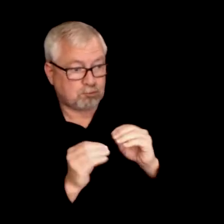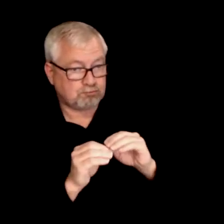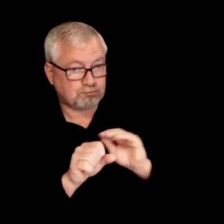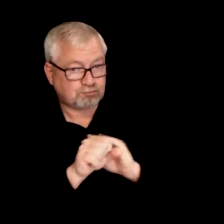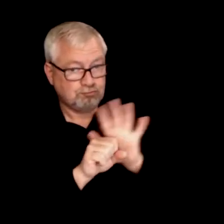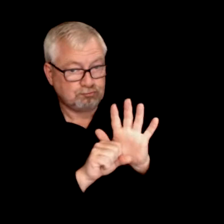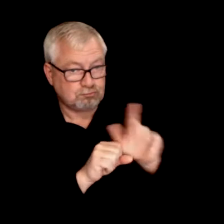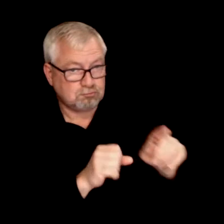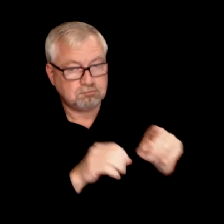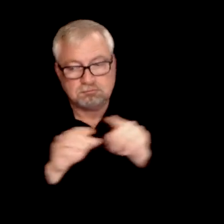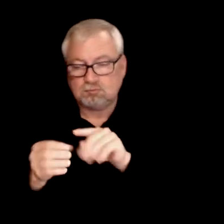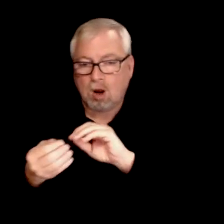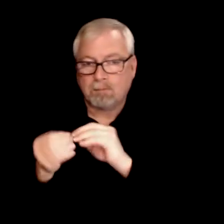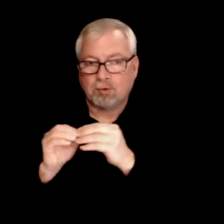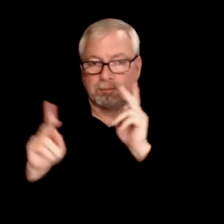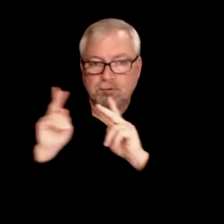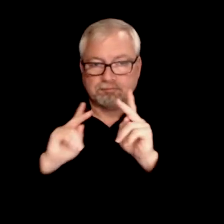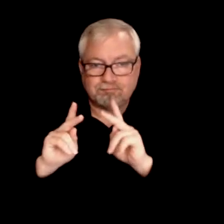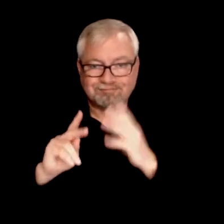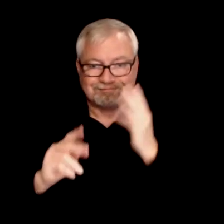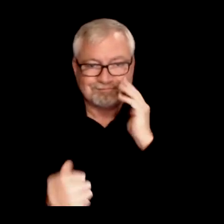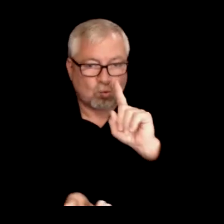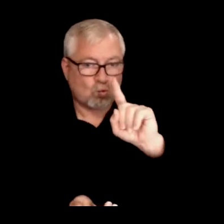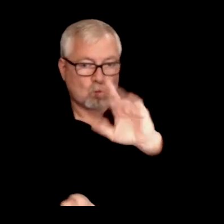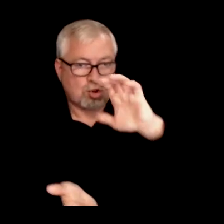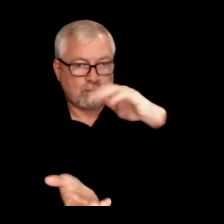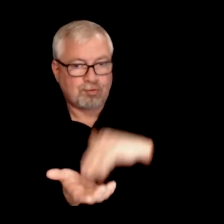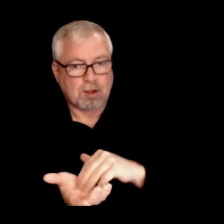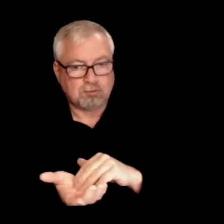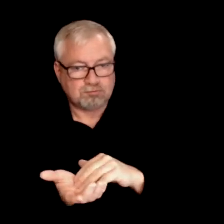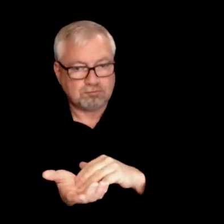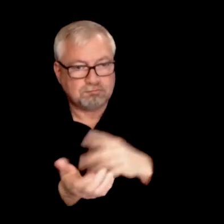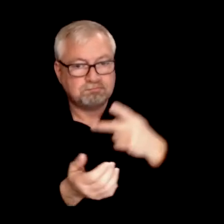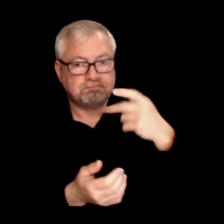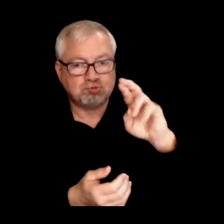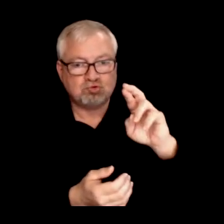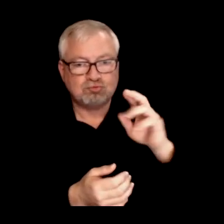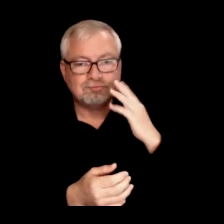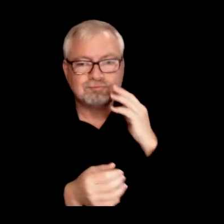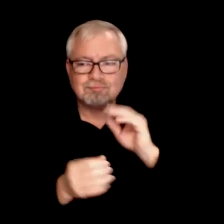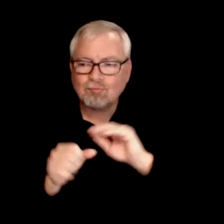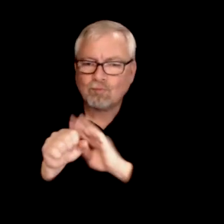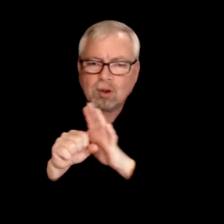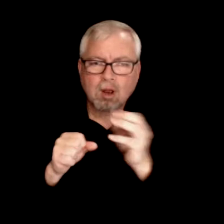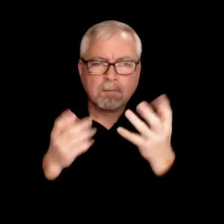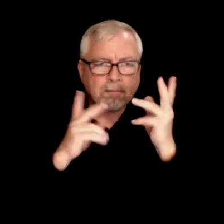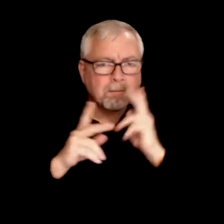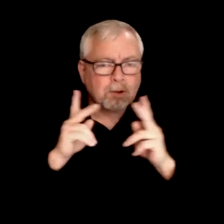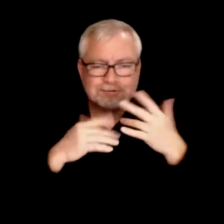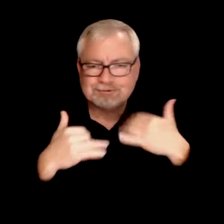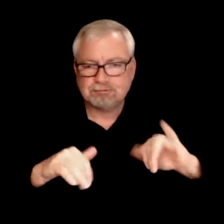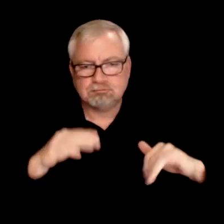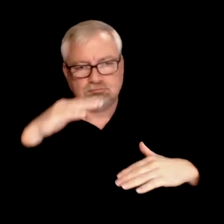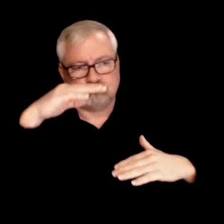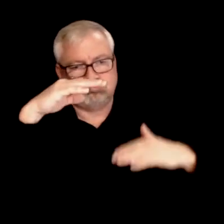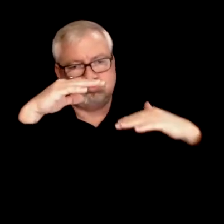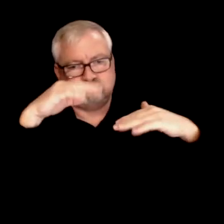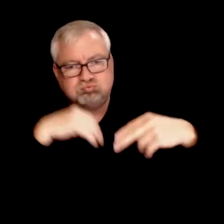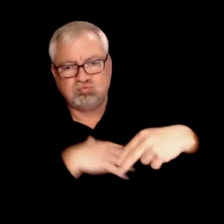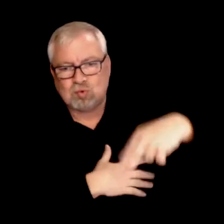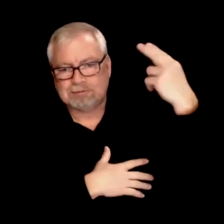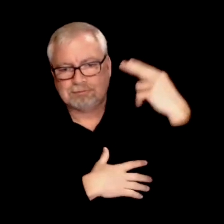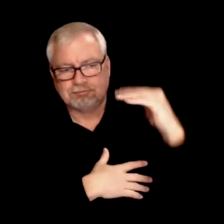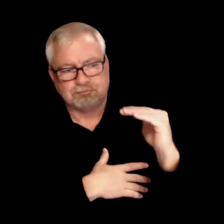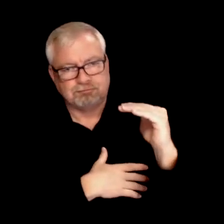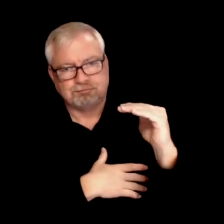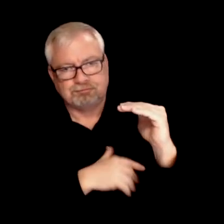people, we still rank very, very high nationally in terms of how widespread this virus is. So it's relative to our